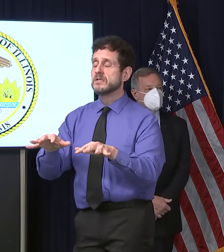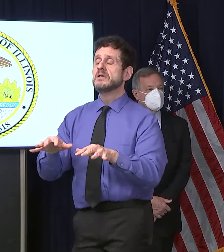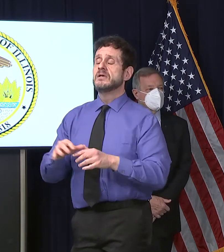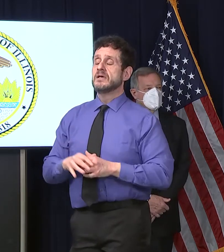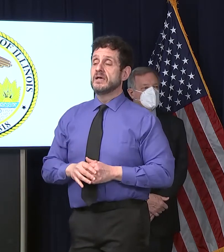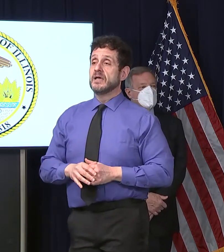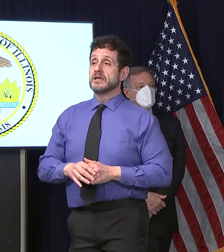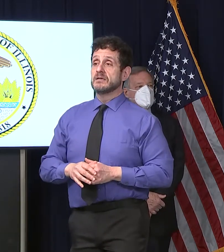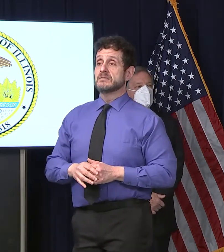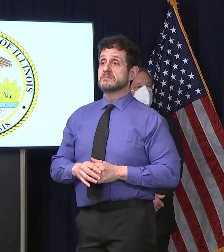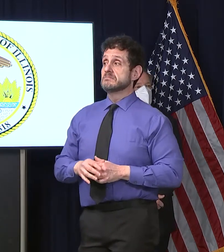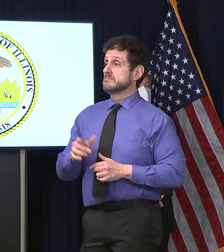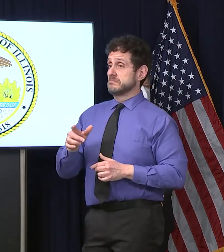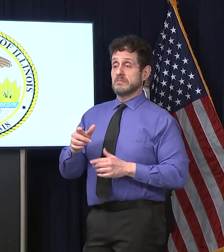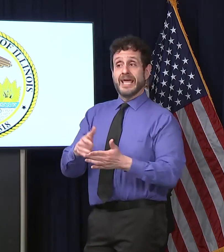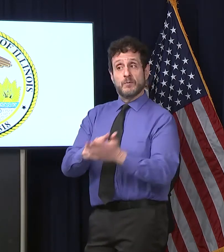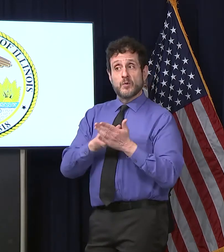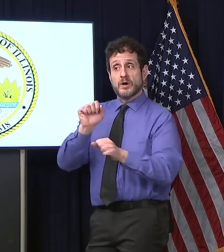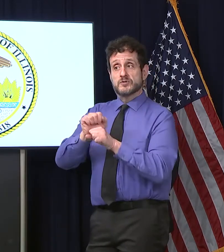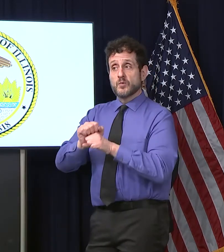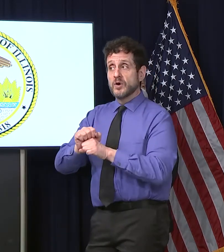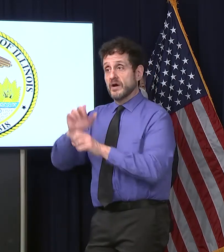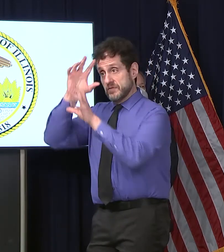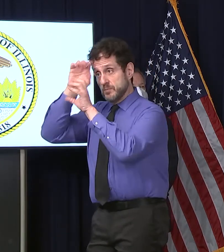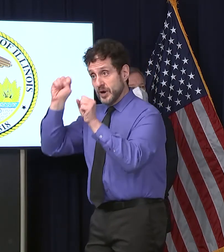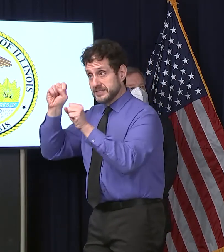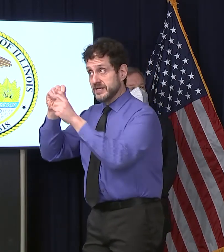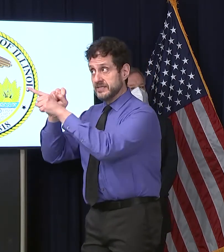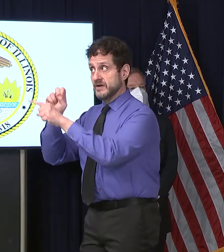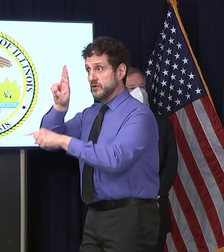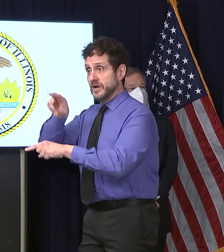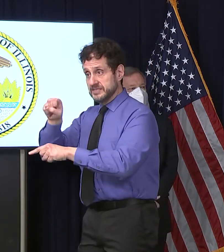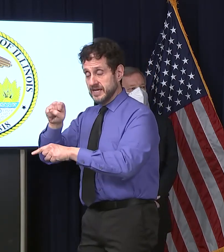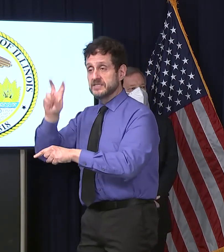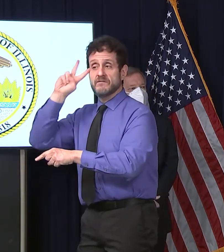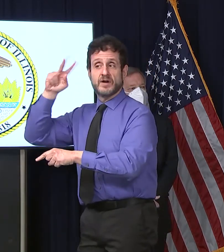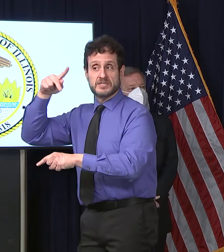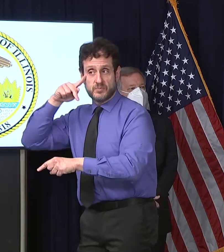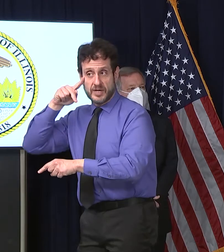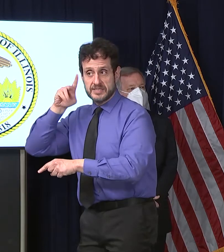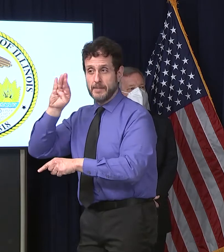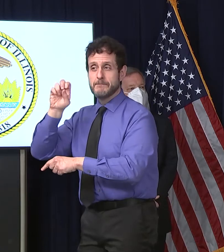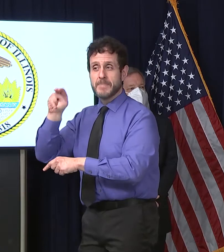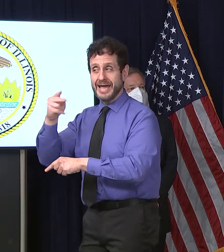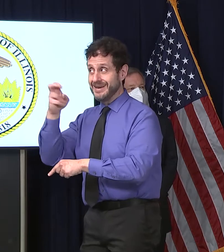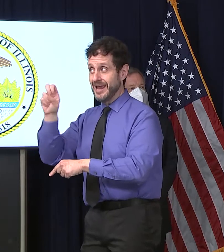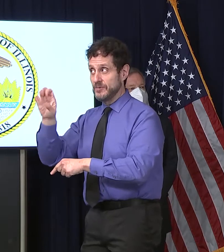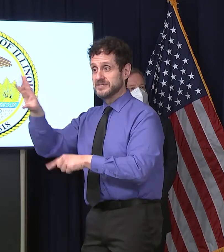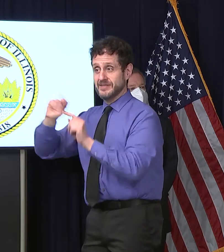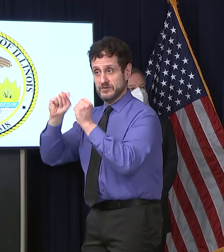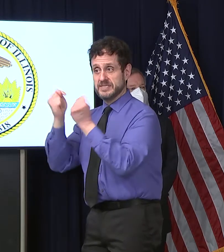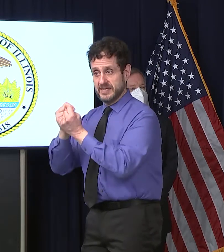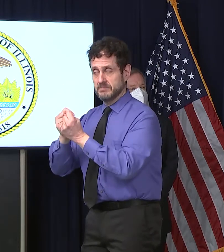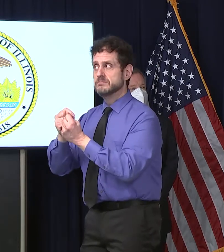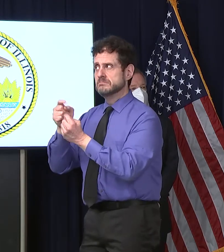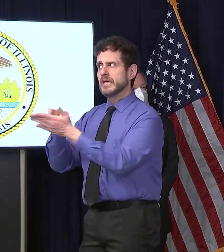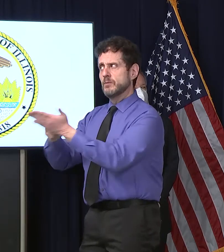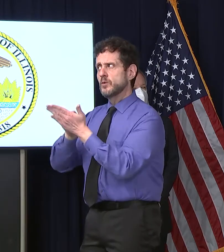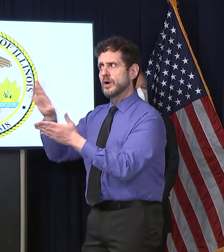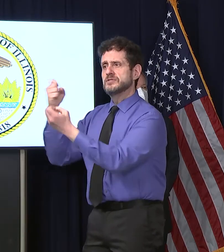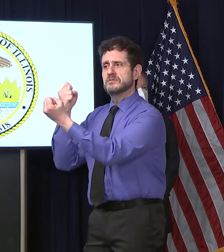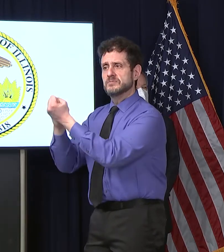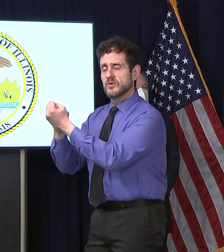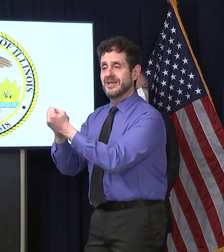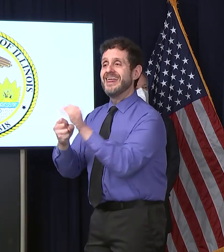work of President Biden, Vice President Harris, and the entire Biden-Harris administration. This, folks, is